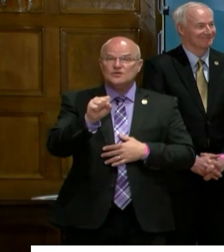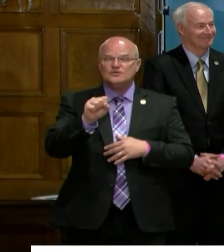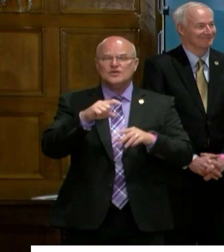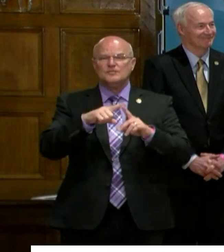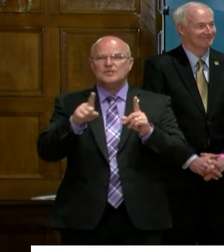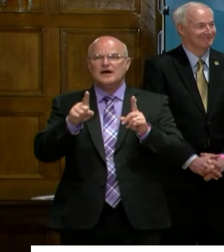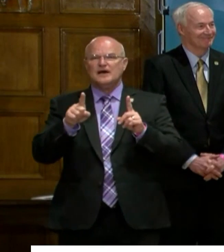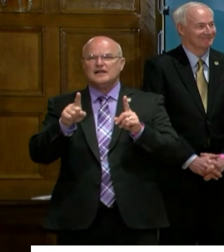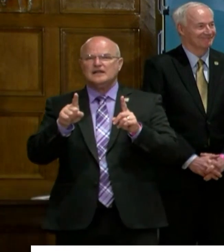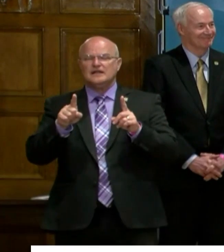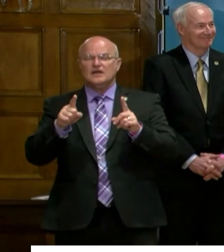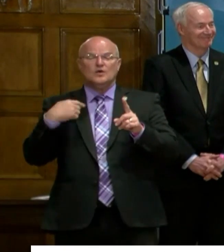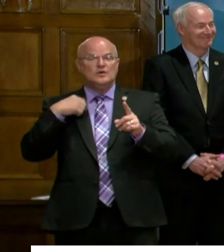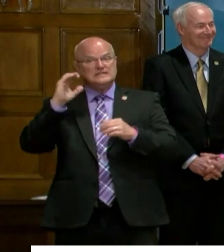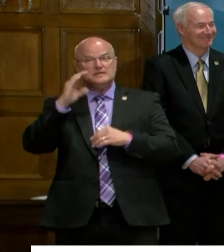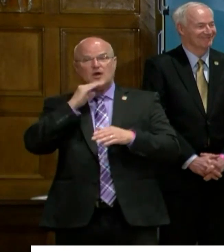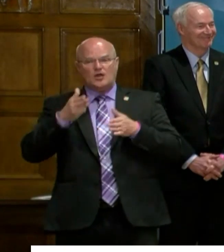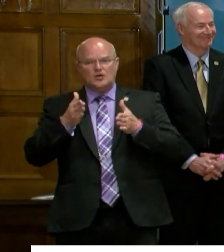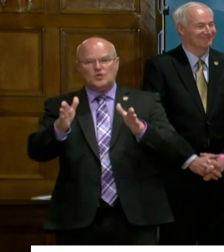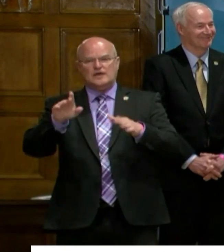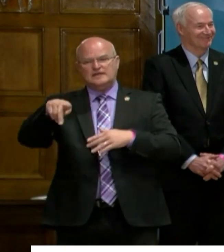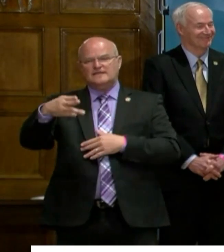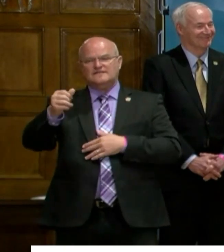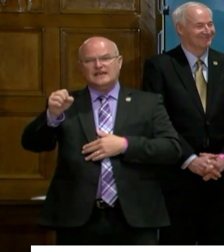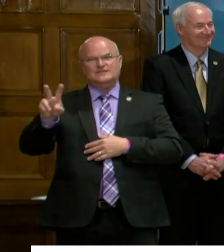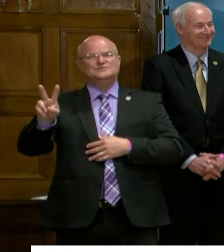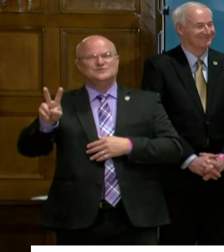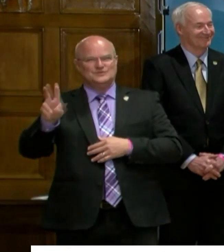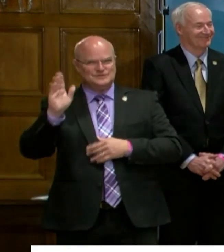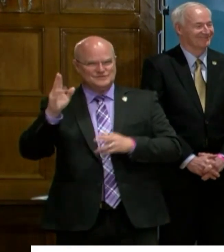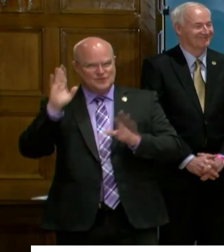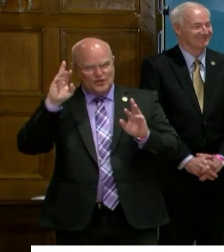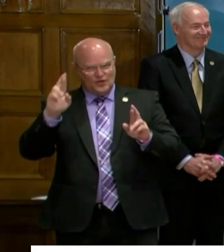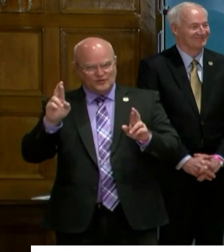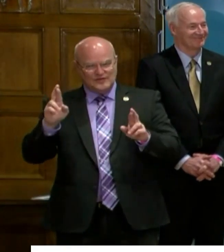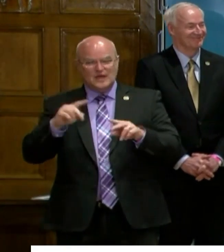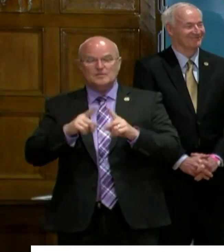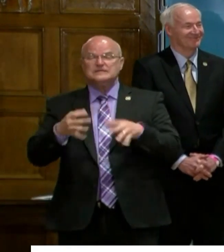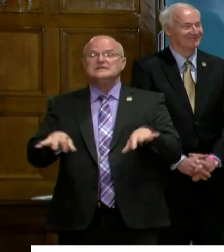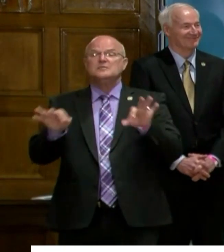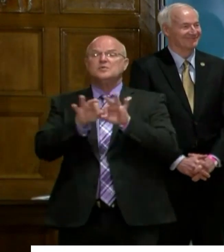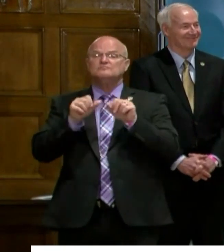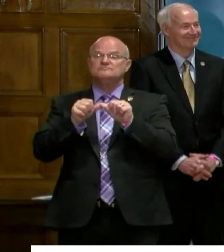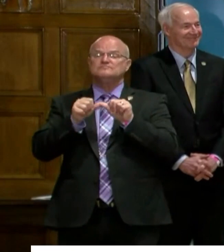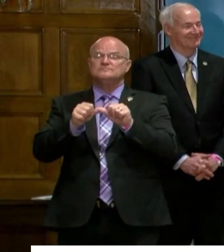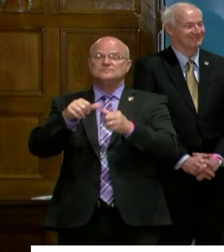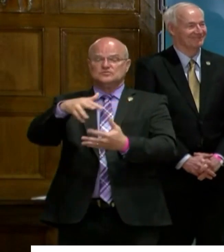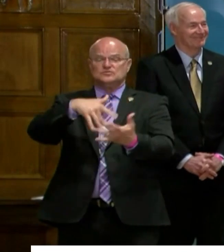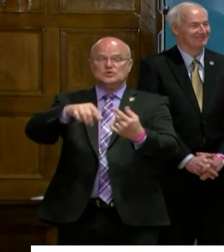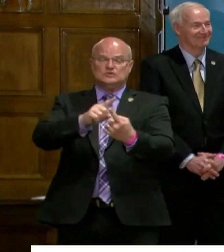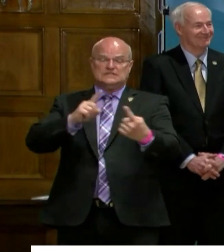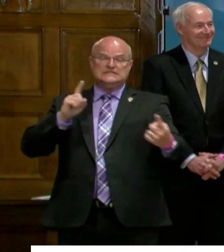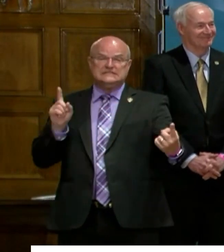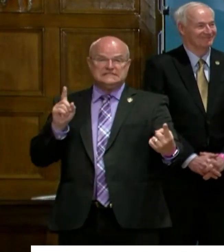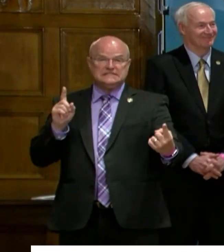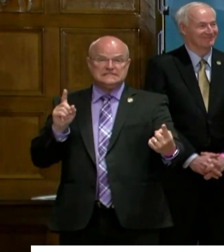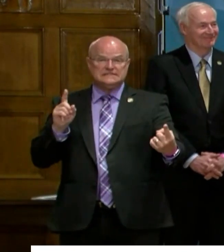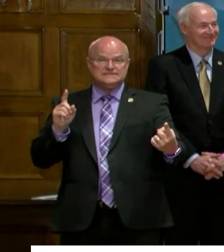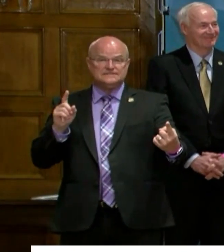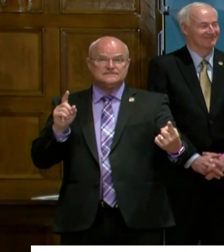out of line here, but we seem to be on our way towards phase 2. But it's super important that we continue to socially